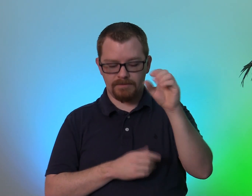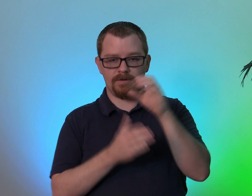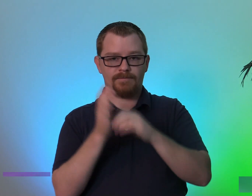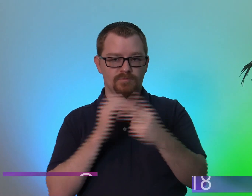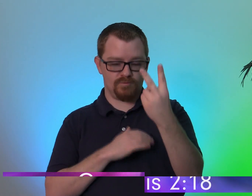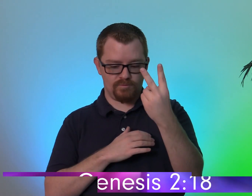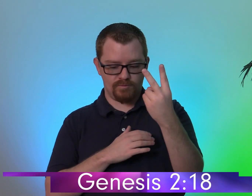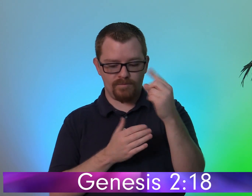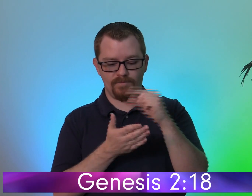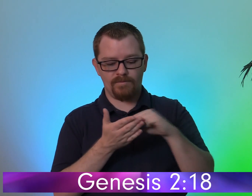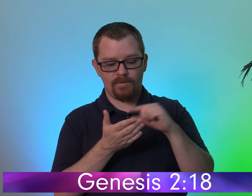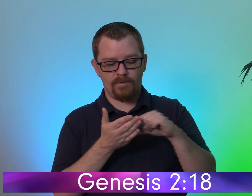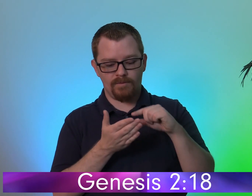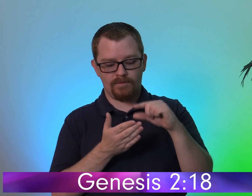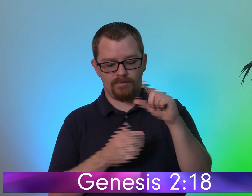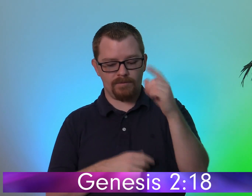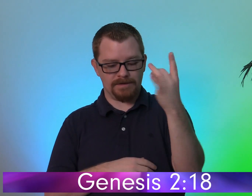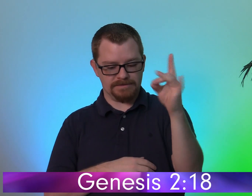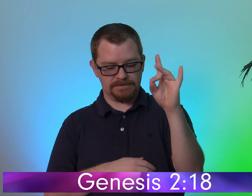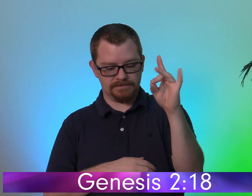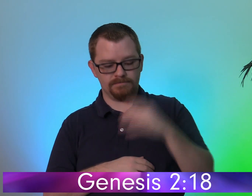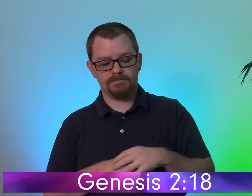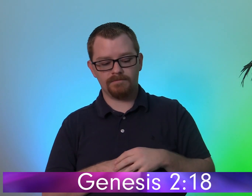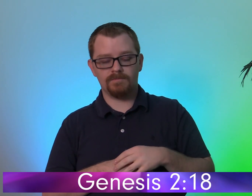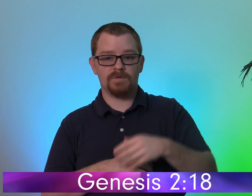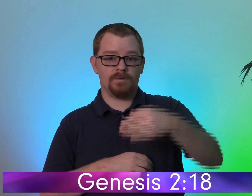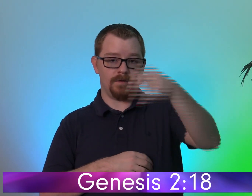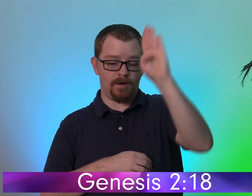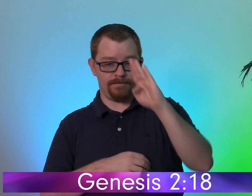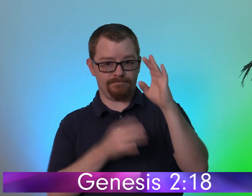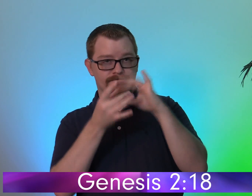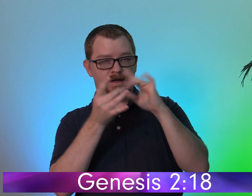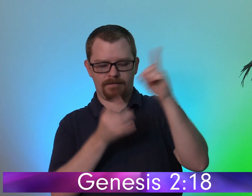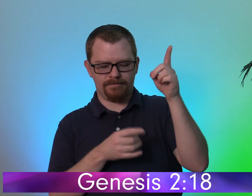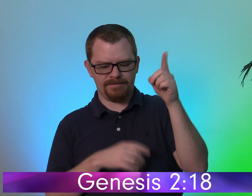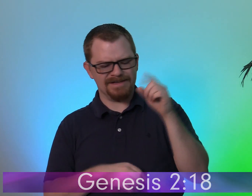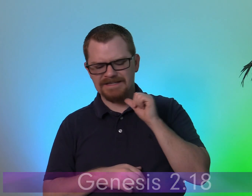In Genesis chapter 2, verse 18, God said,